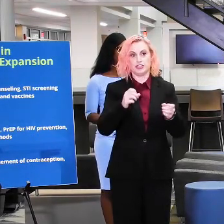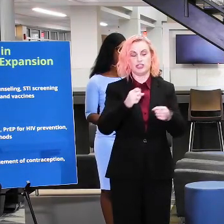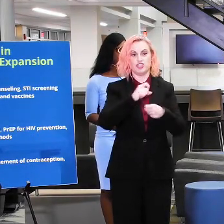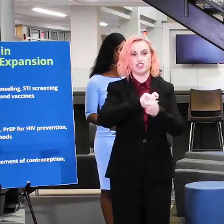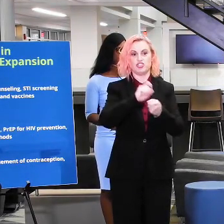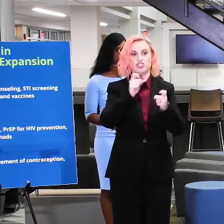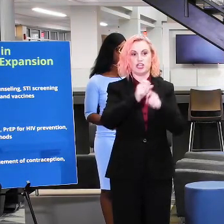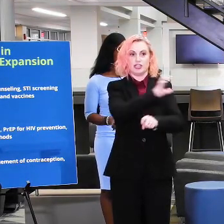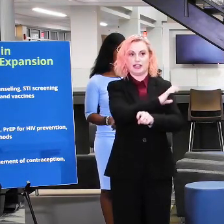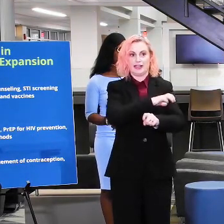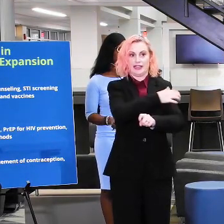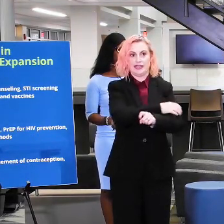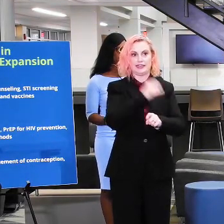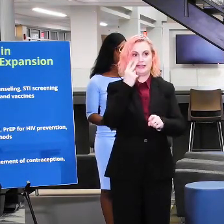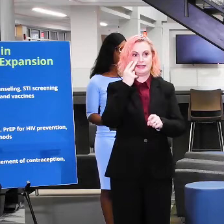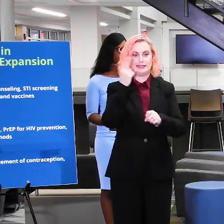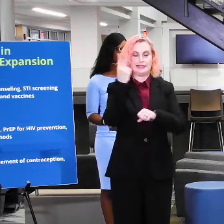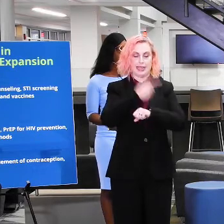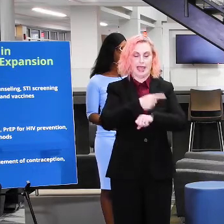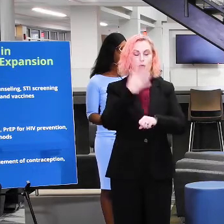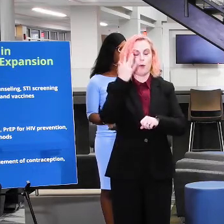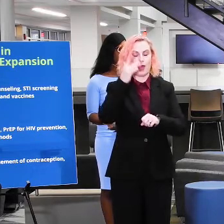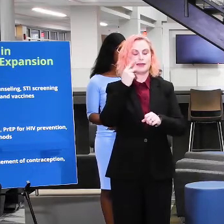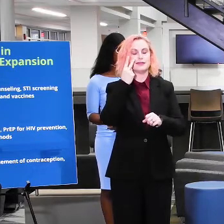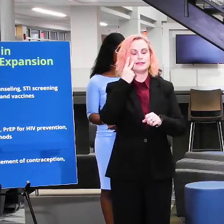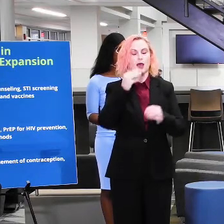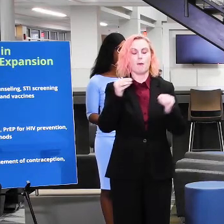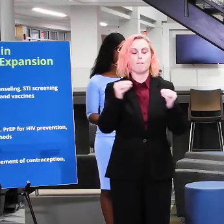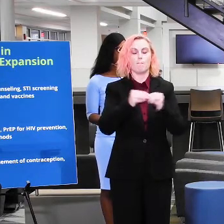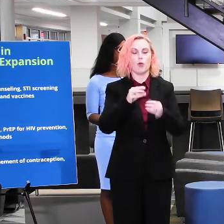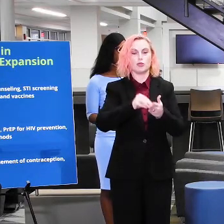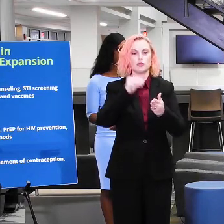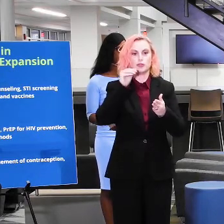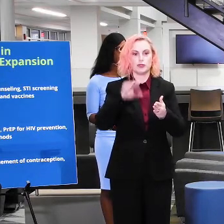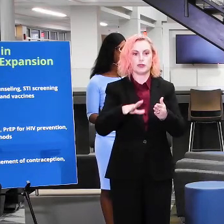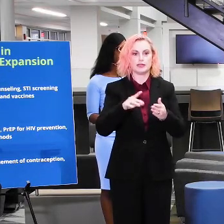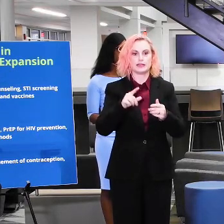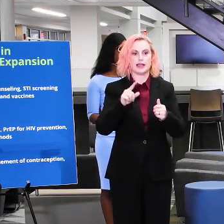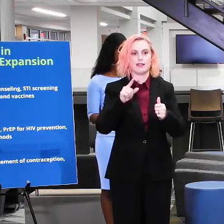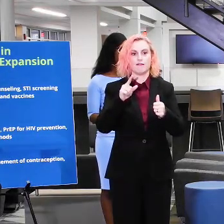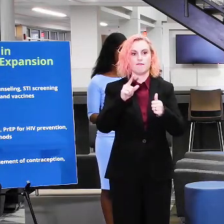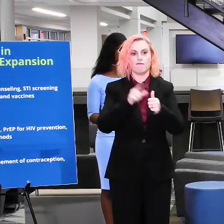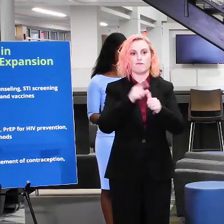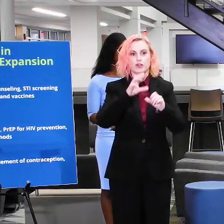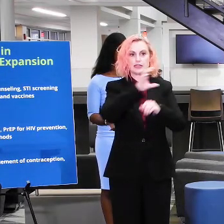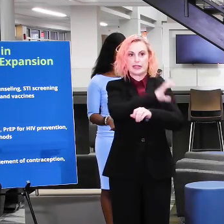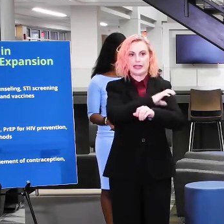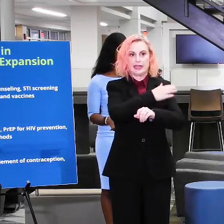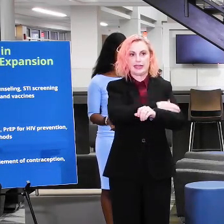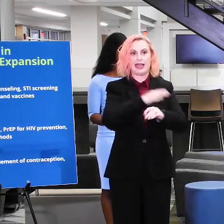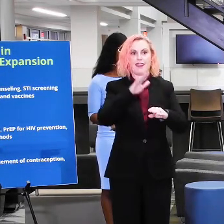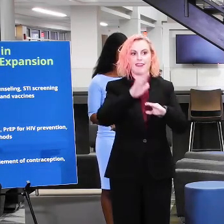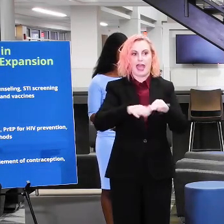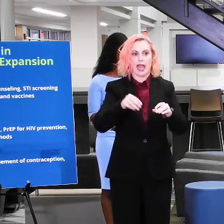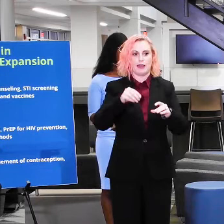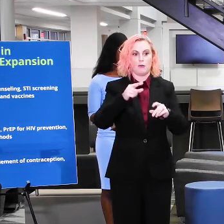as we saw more students in that first clinic than we had in a month during the spring